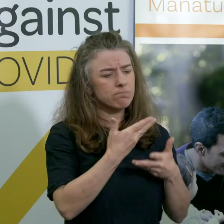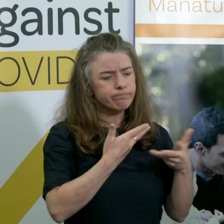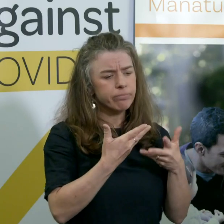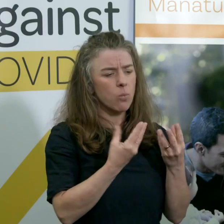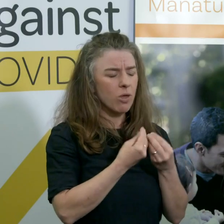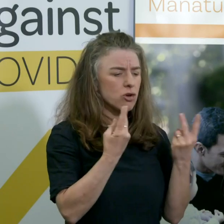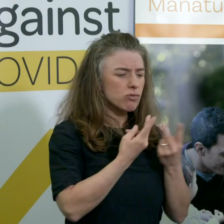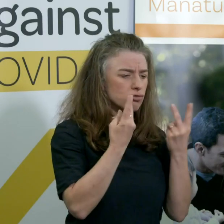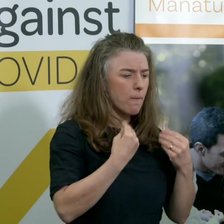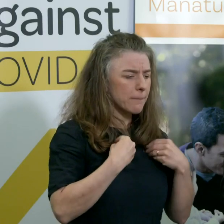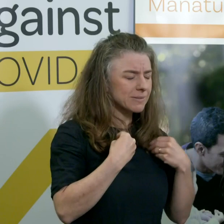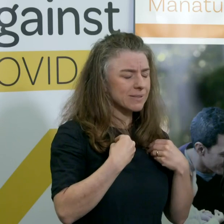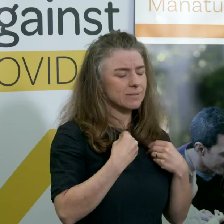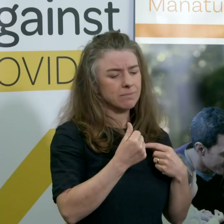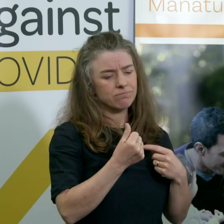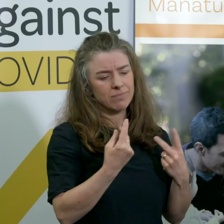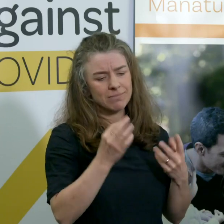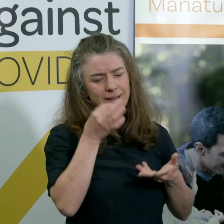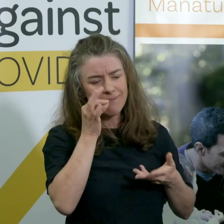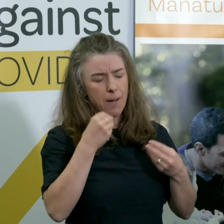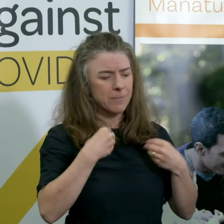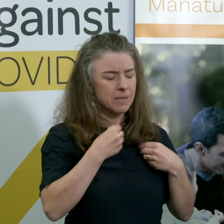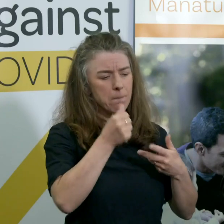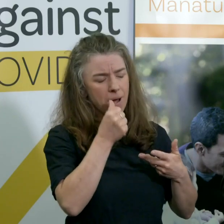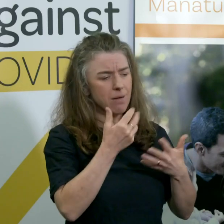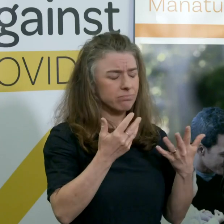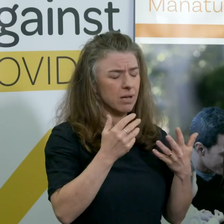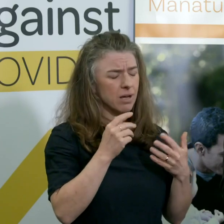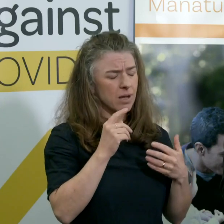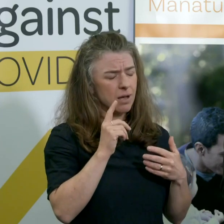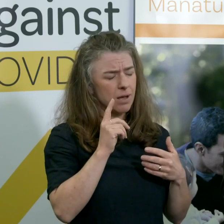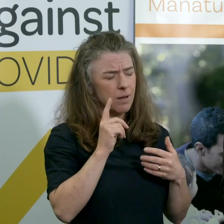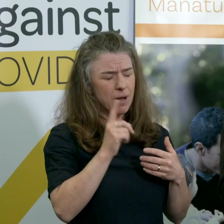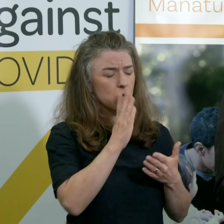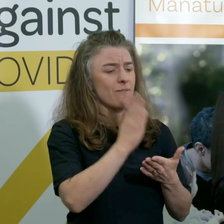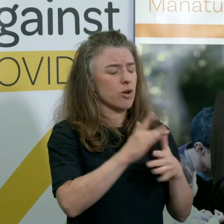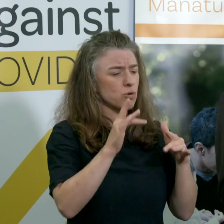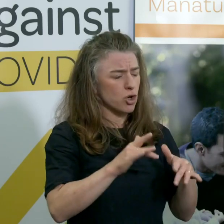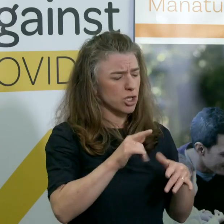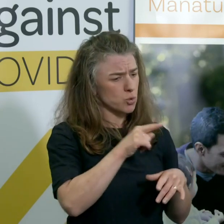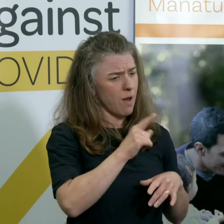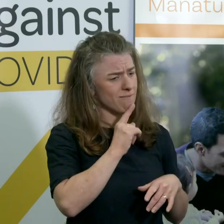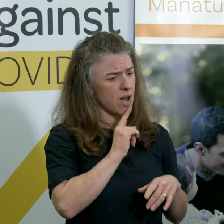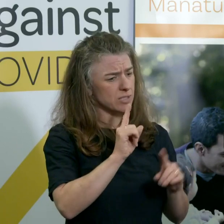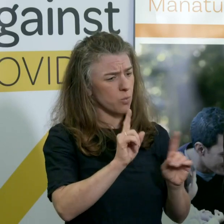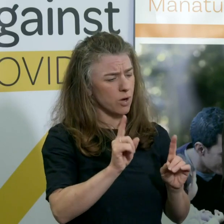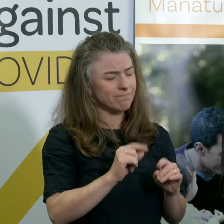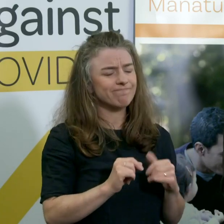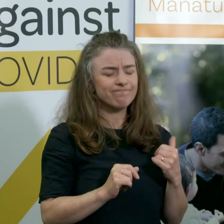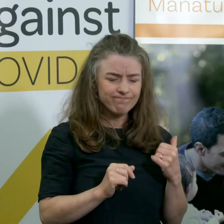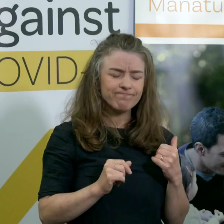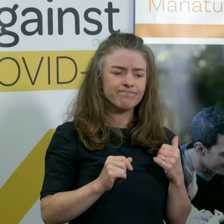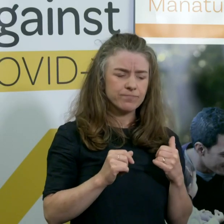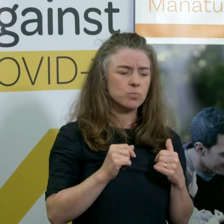the industry at the moment, but in the meantime, is there any advice to restaurants and bars for this weekend? So I think the hospitality industry will be